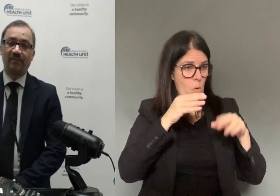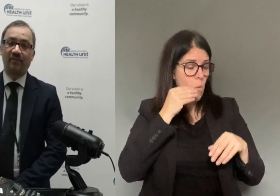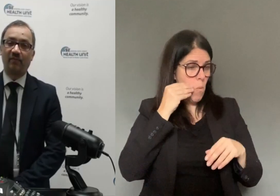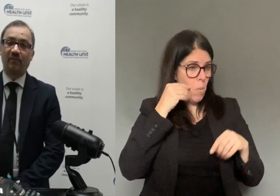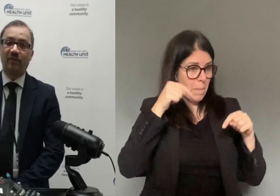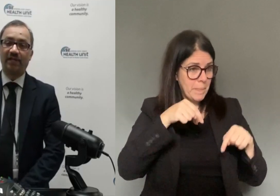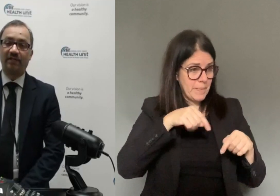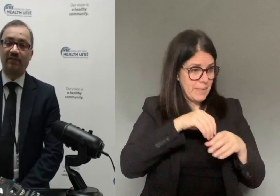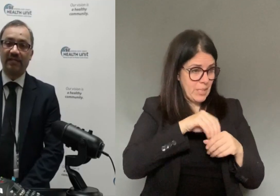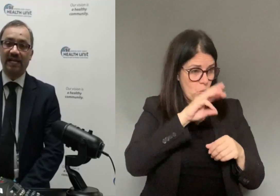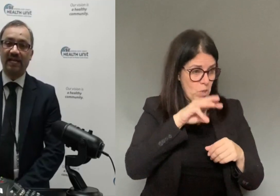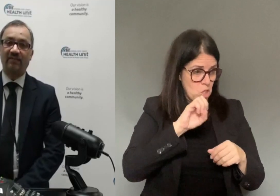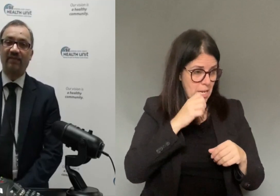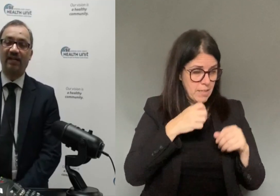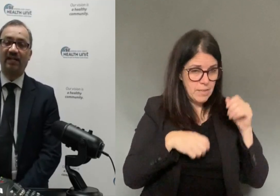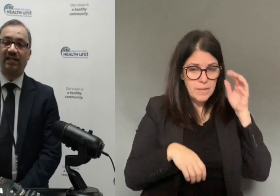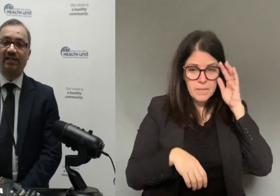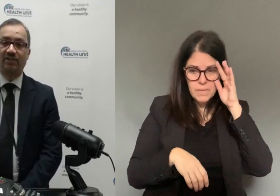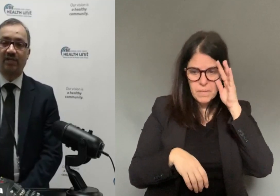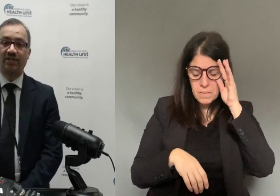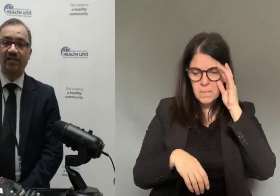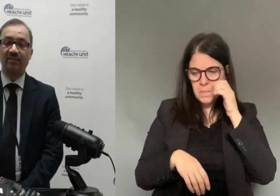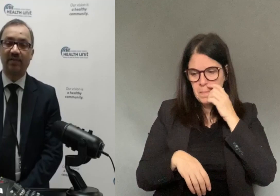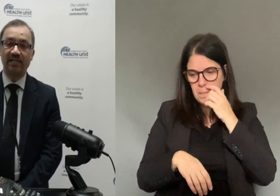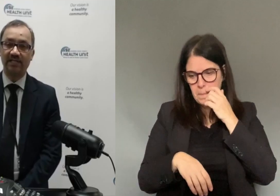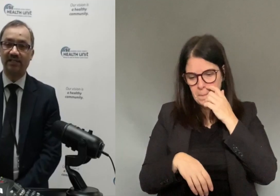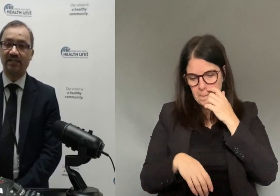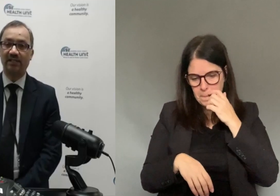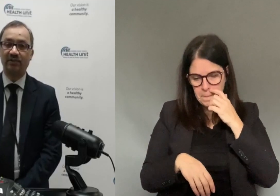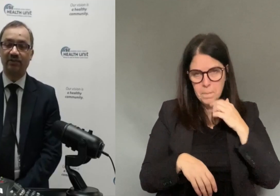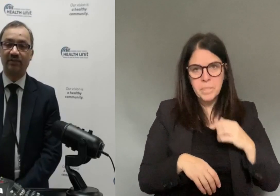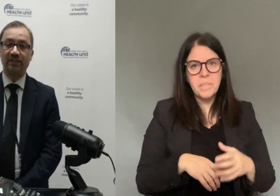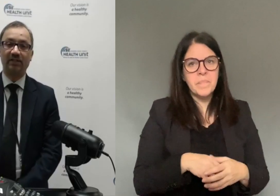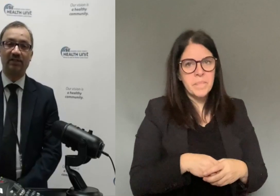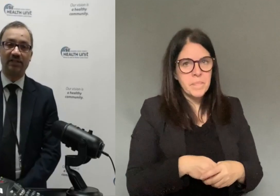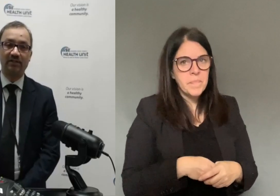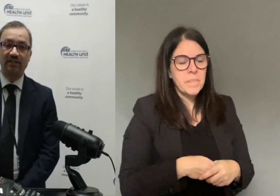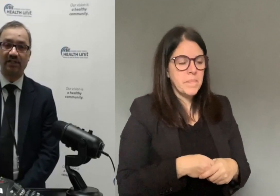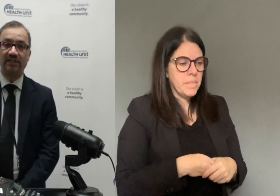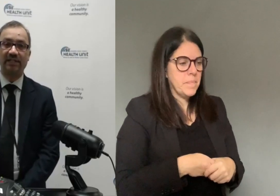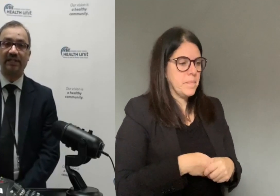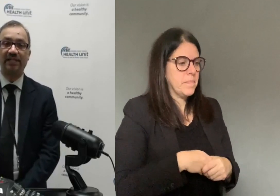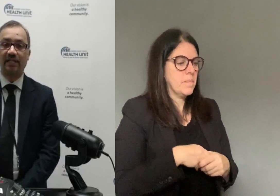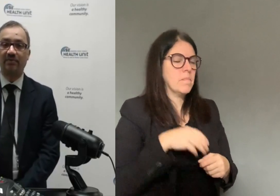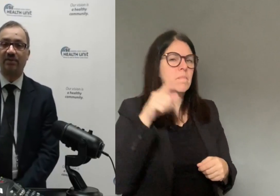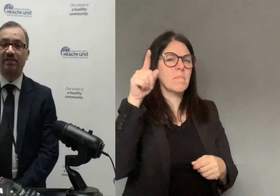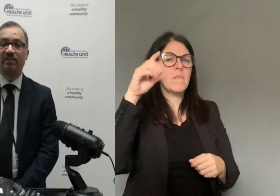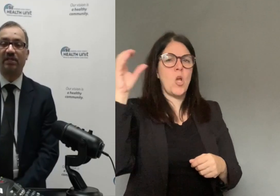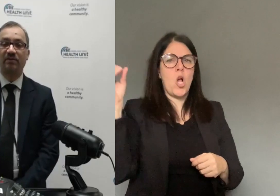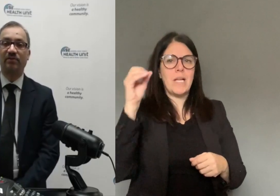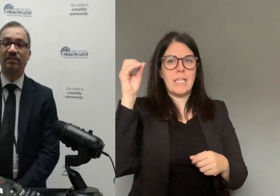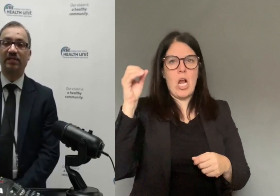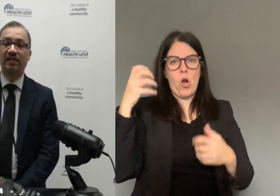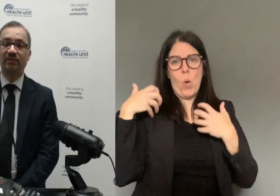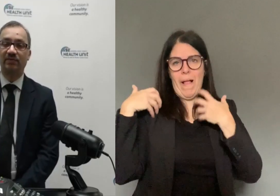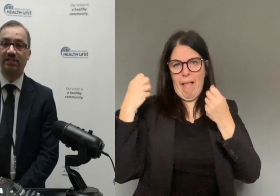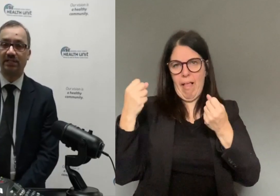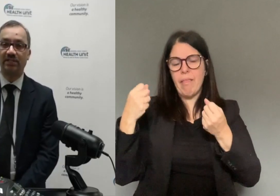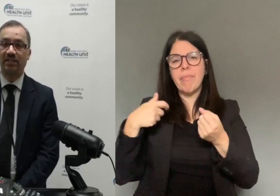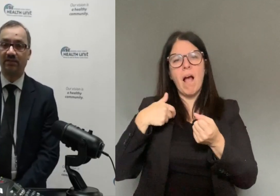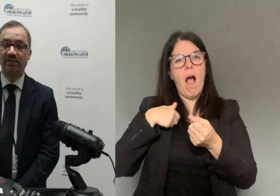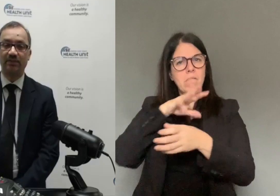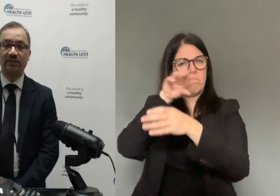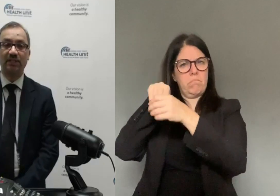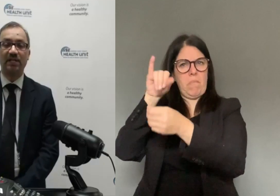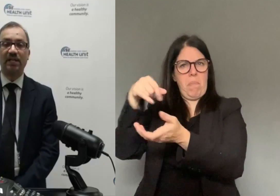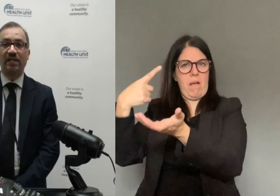So what we have a structure in place through the Ontario Health, and I am participating in those at those decision